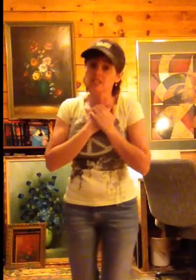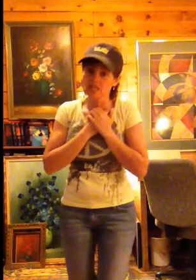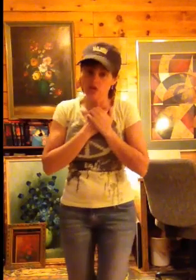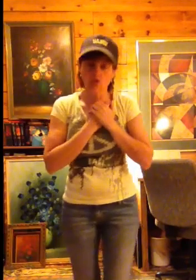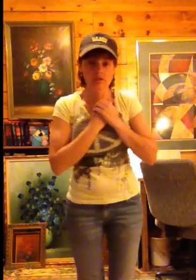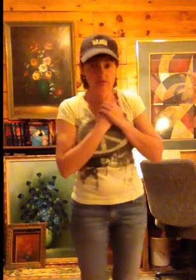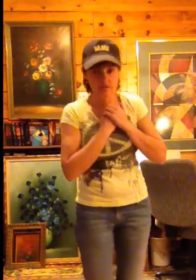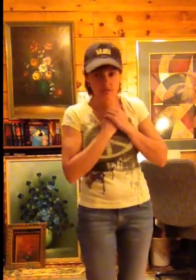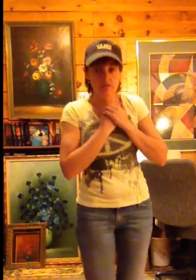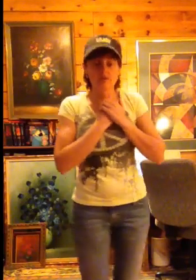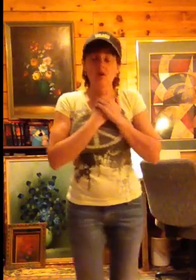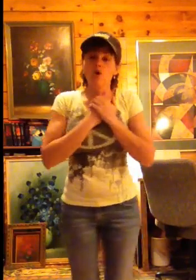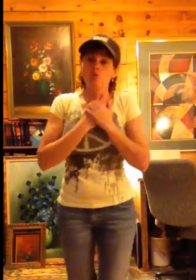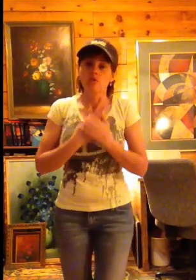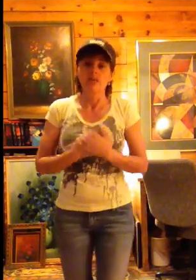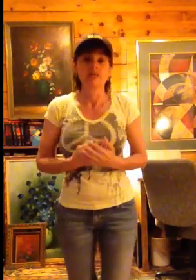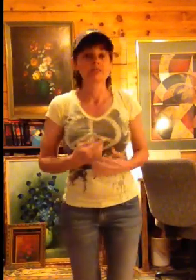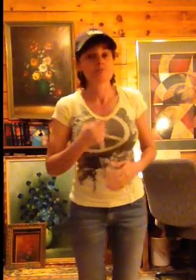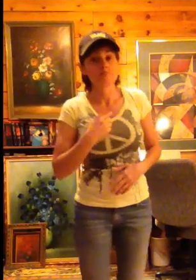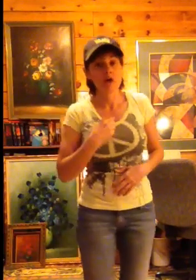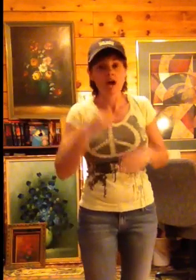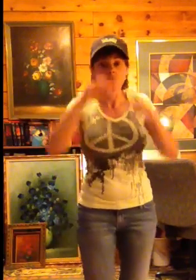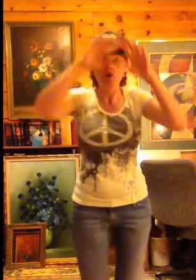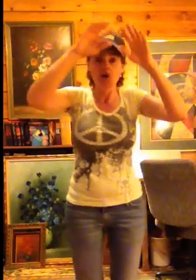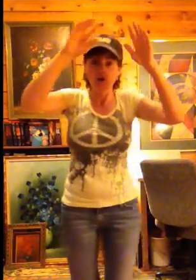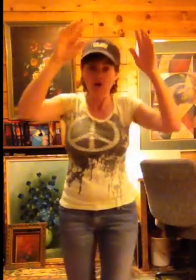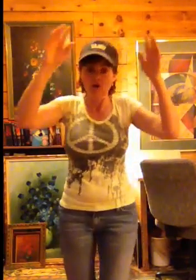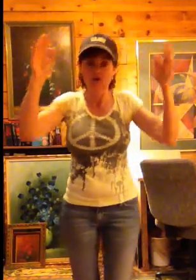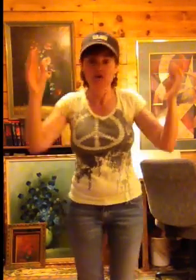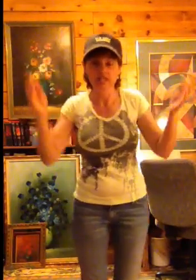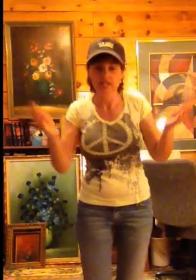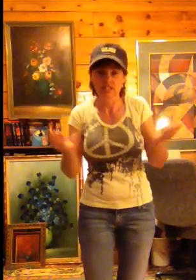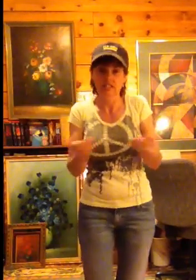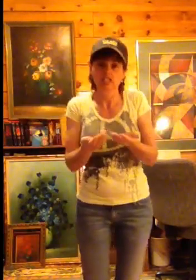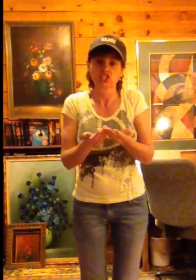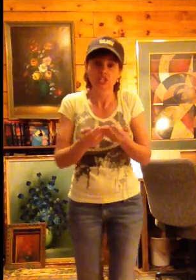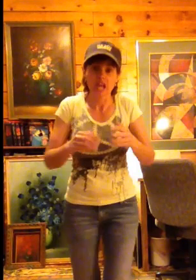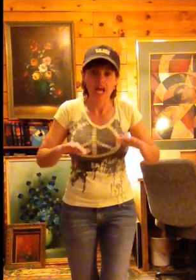still. When my world is shaped,